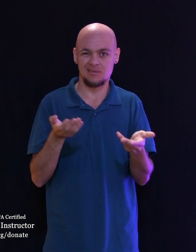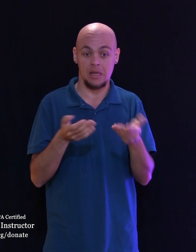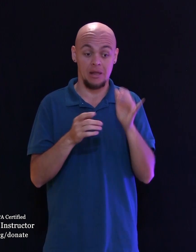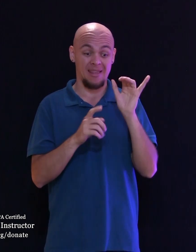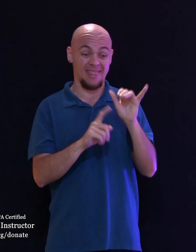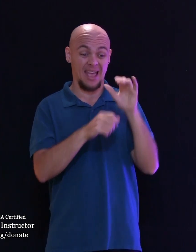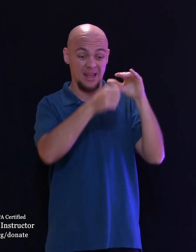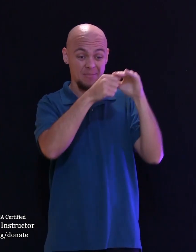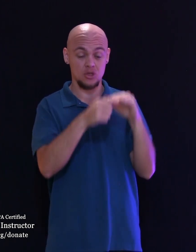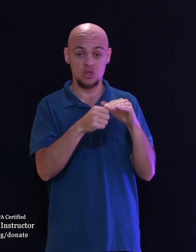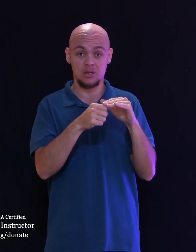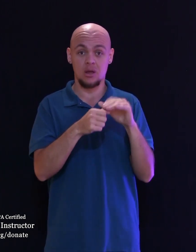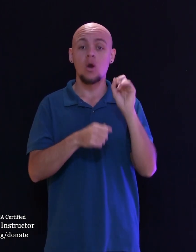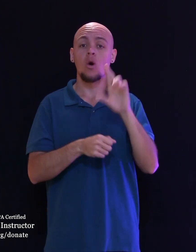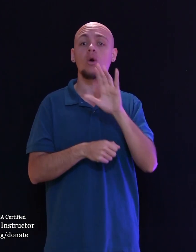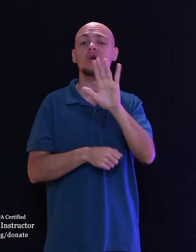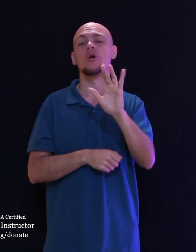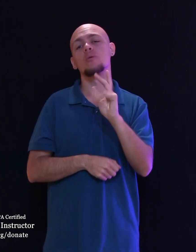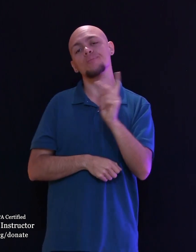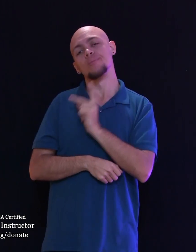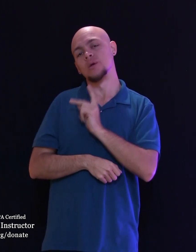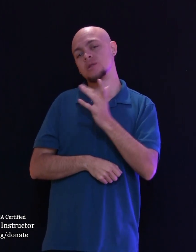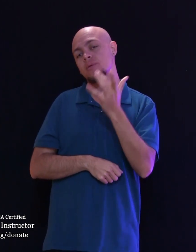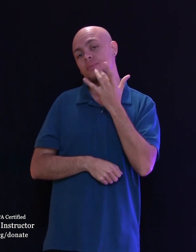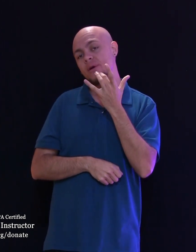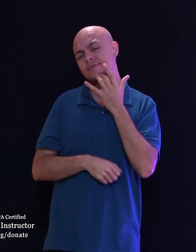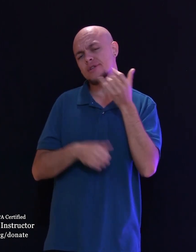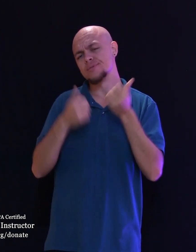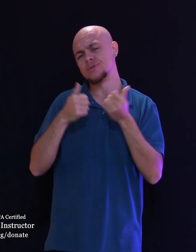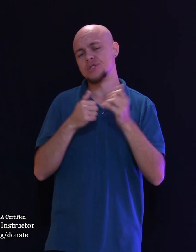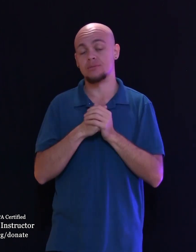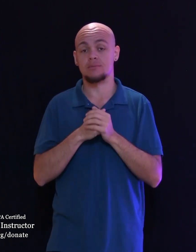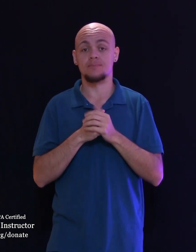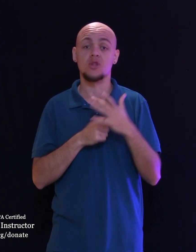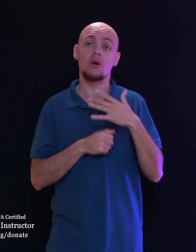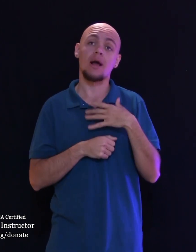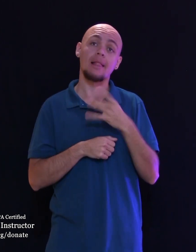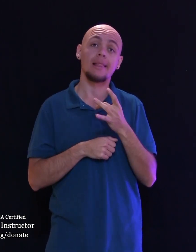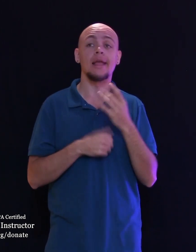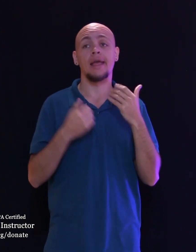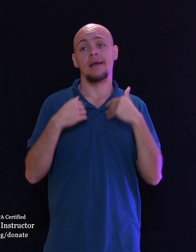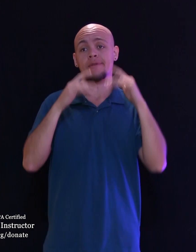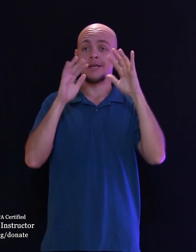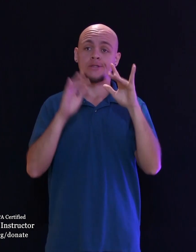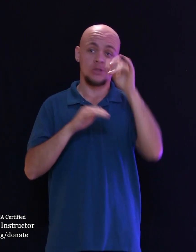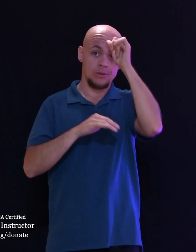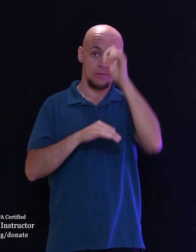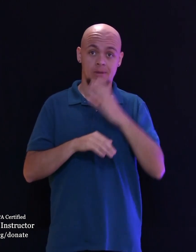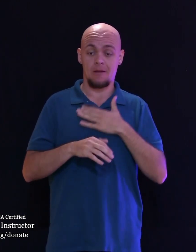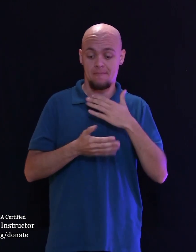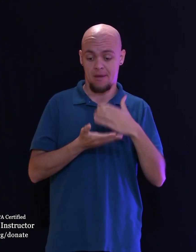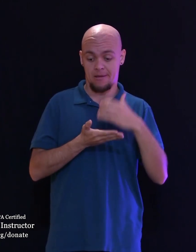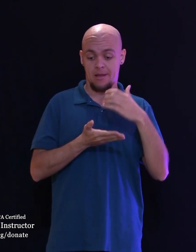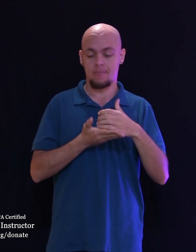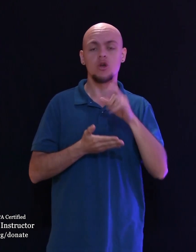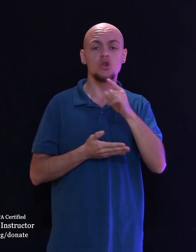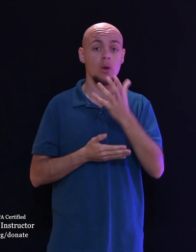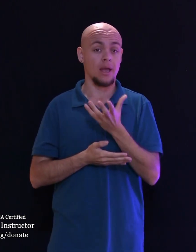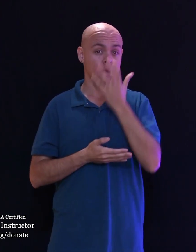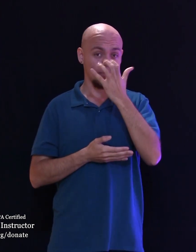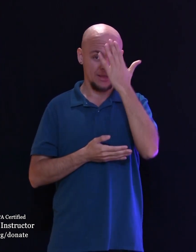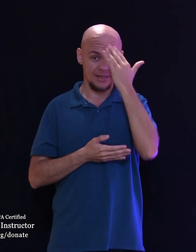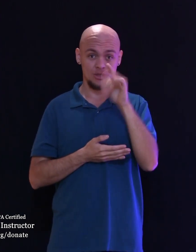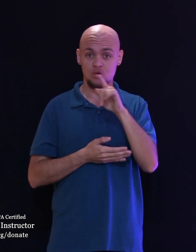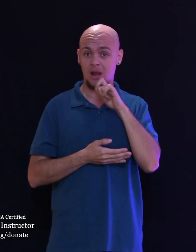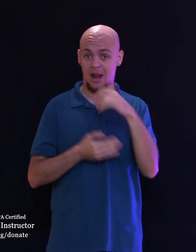So is this persecution? Or is this your personal preference? Well, I just like having snowmen on my cup at Christmas. Is that the only reason you're